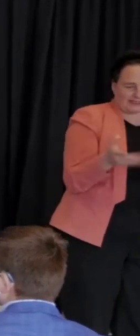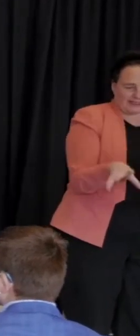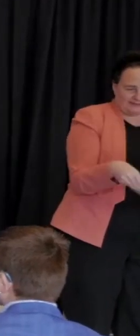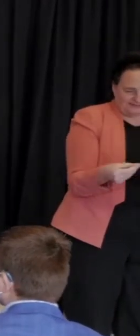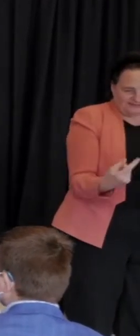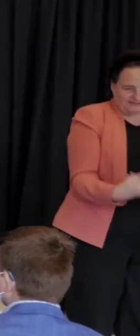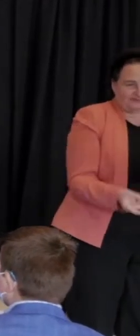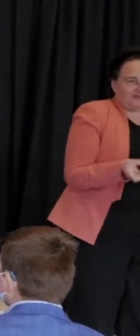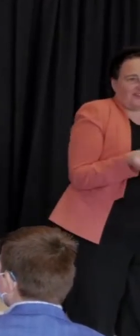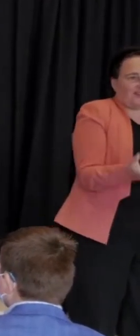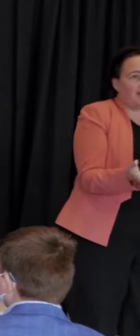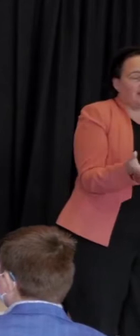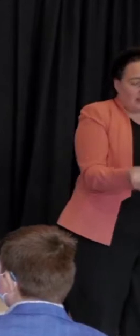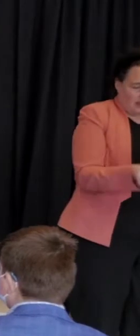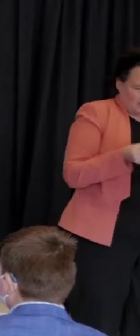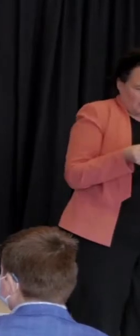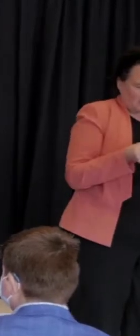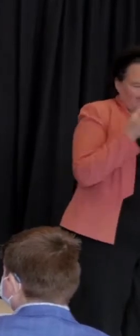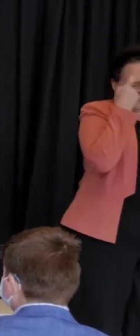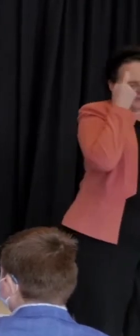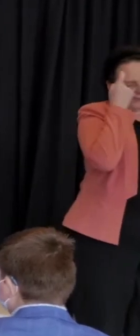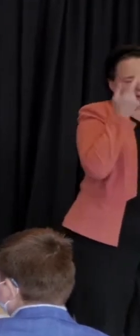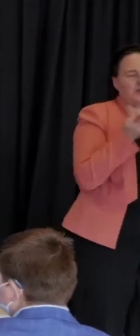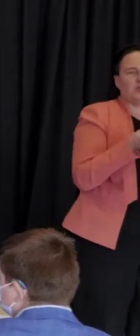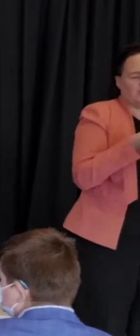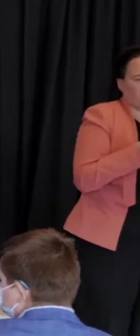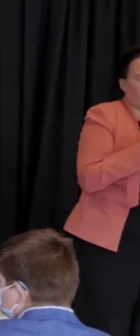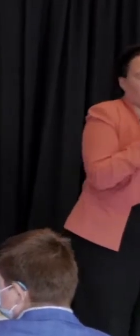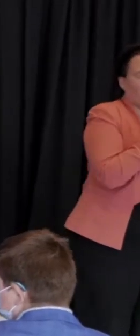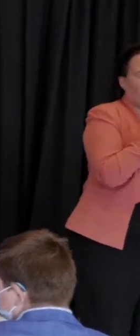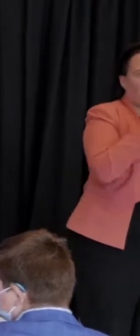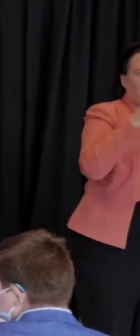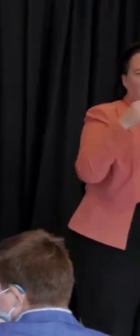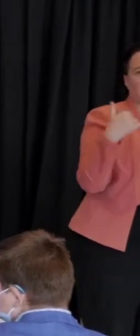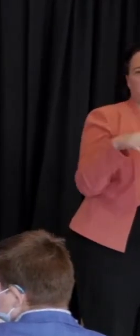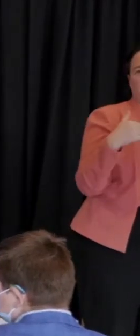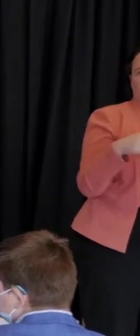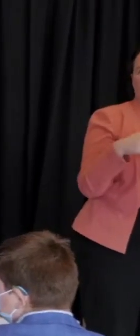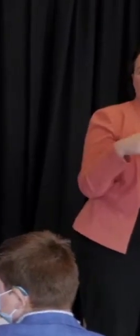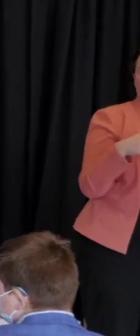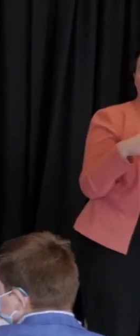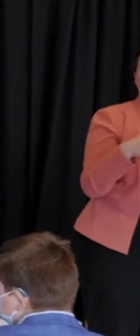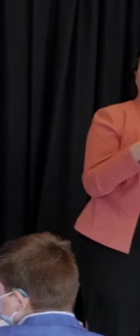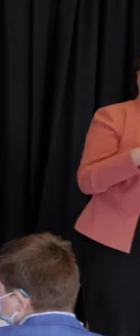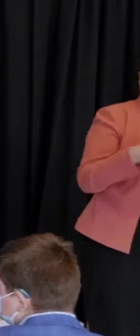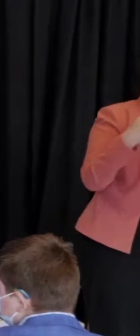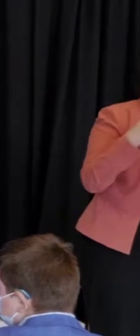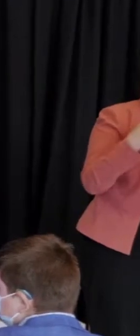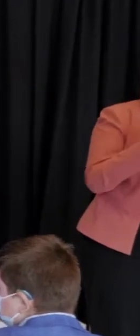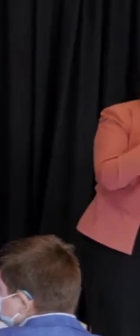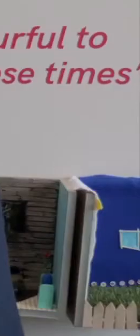materials for work like this. I suppose the other thing that's really impressed me this morning is meeting the young